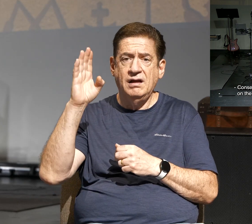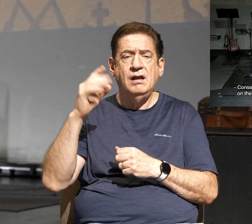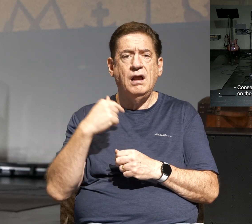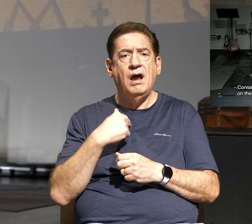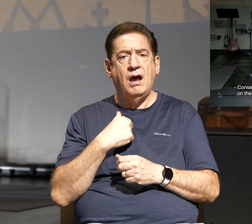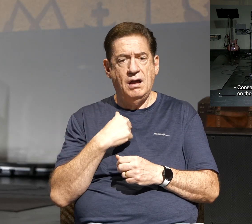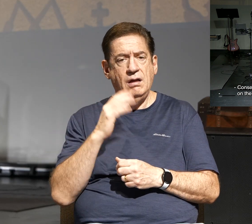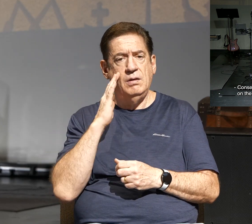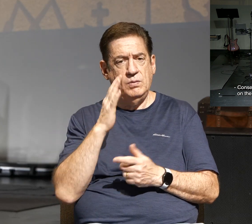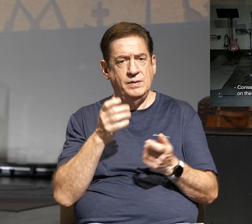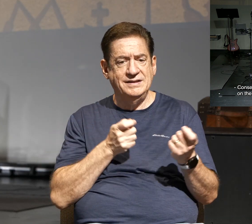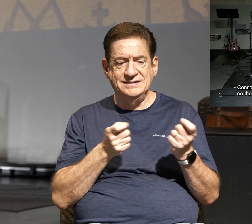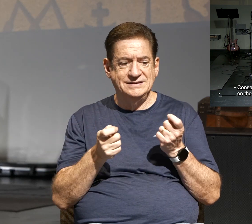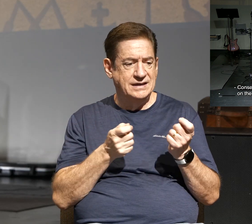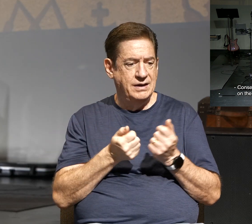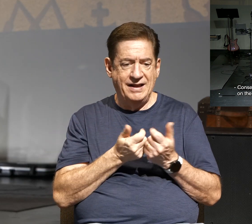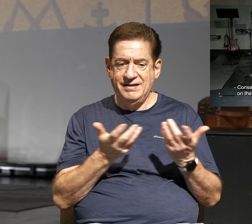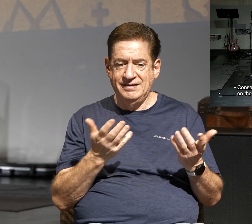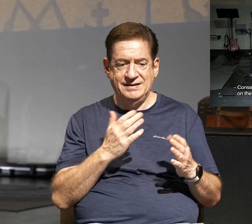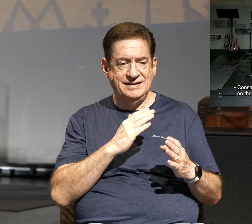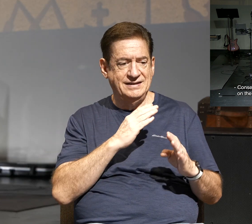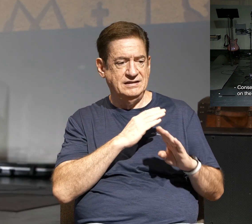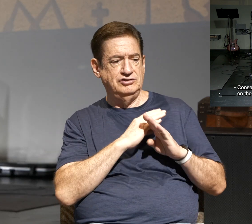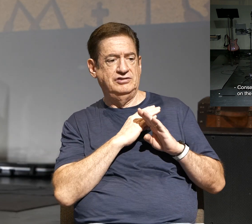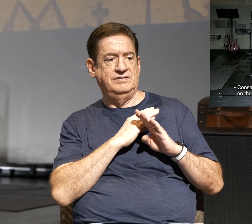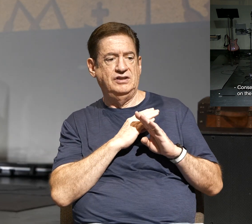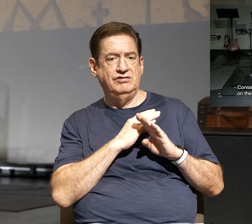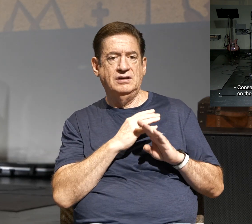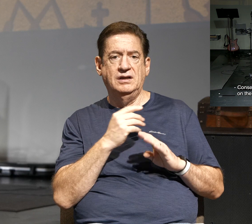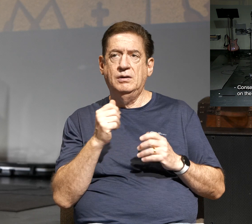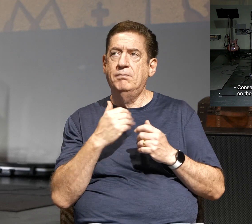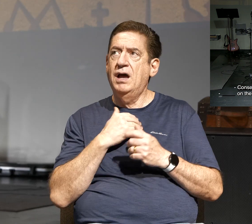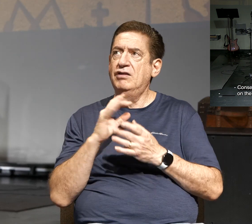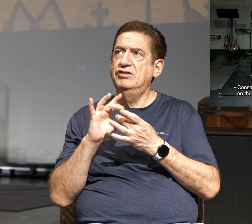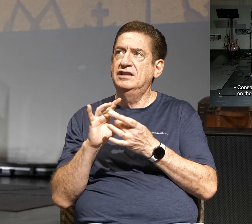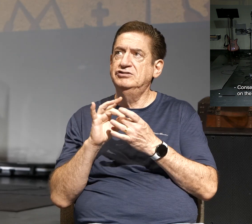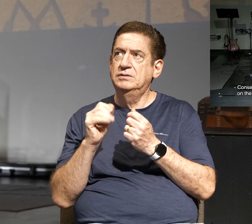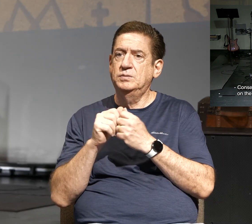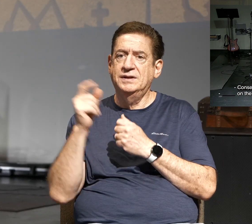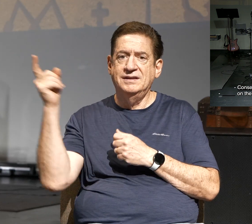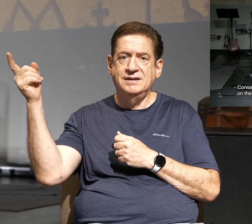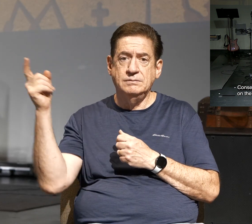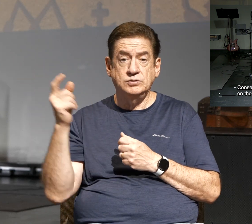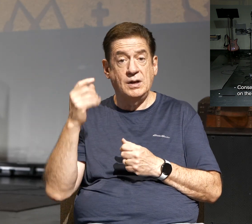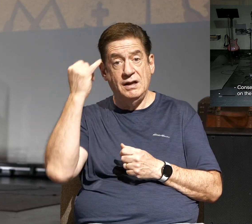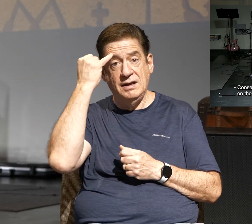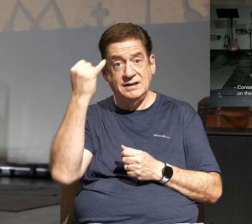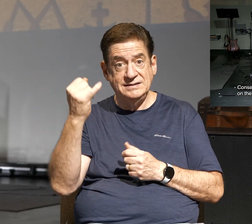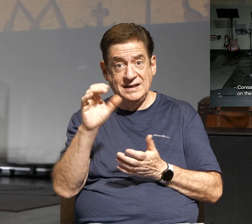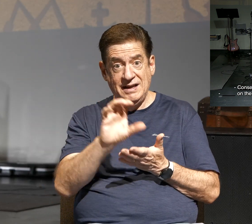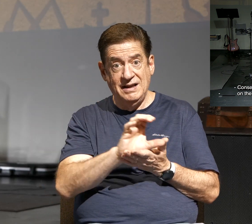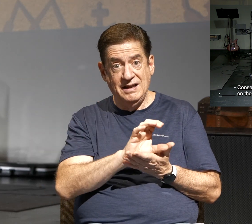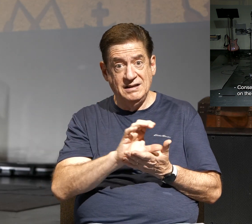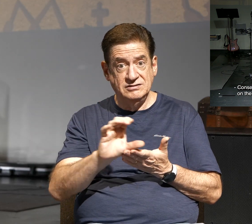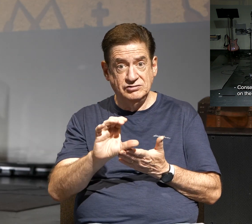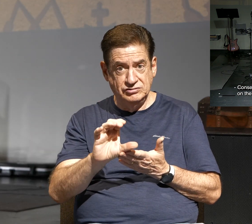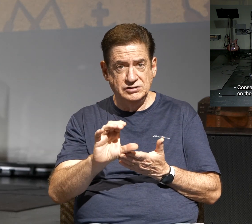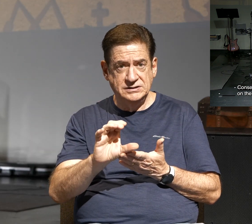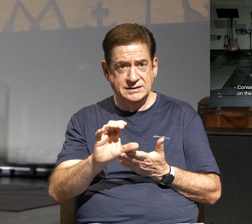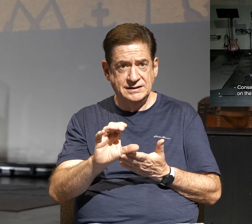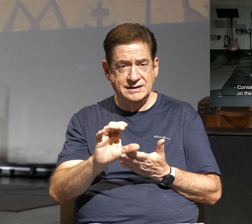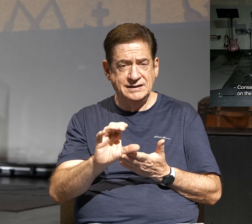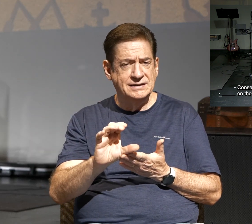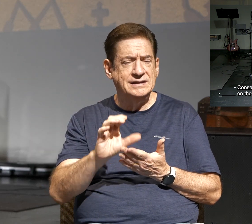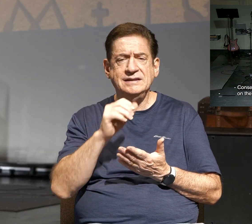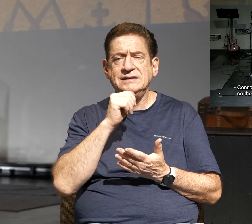I'm wanting to deal with anything that's interfering with my relationship with him. So this idea of consecrating, it